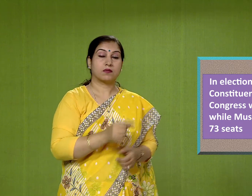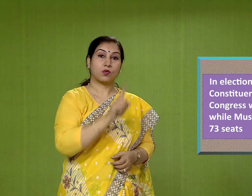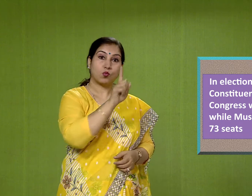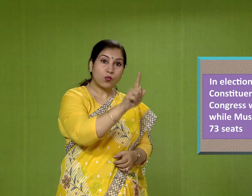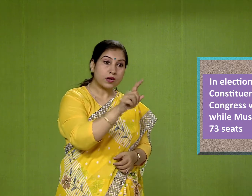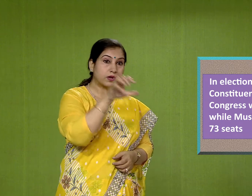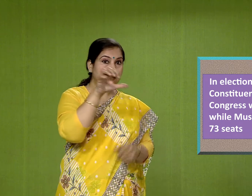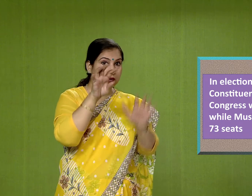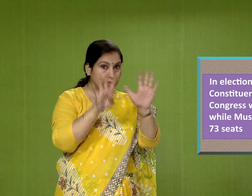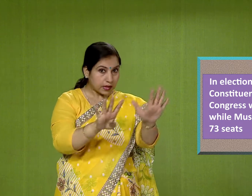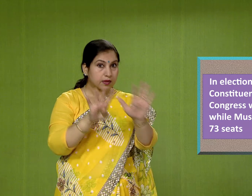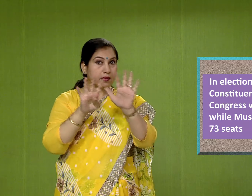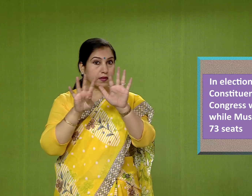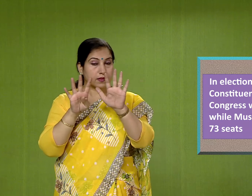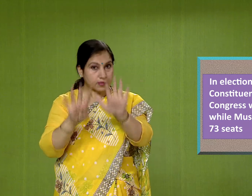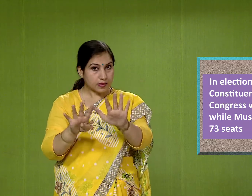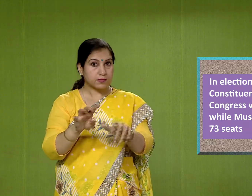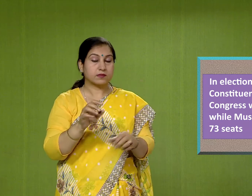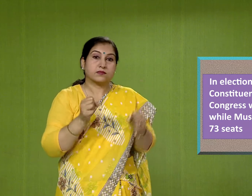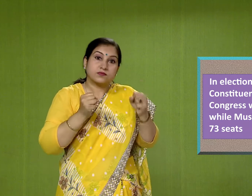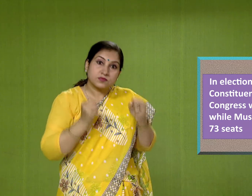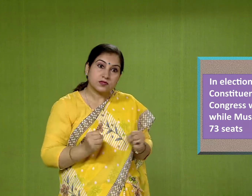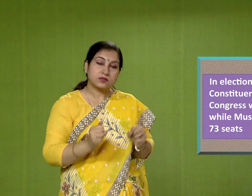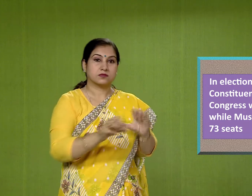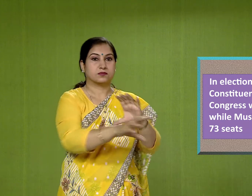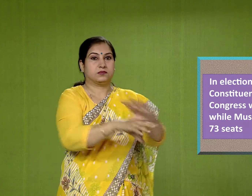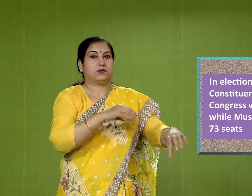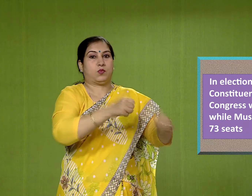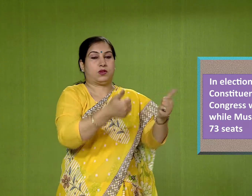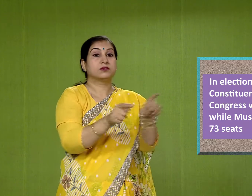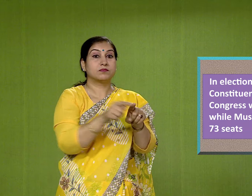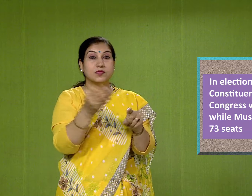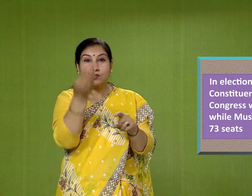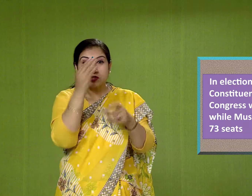199 seats, while Muslim League won 73 seats.